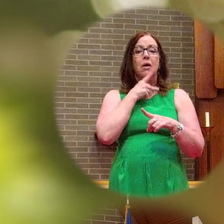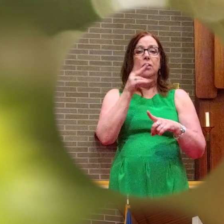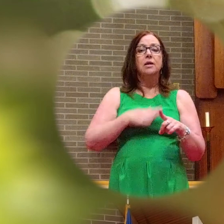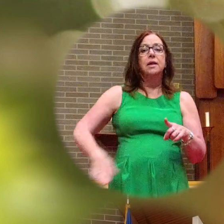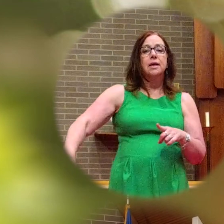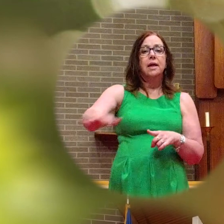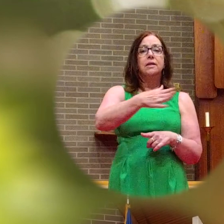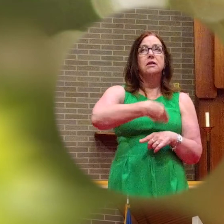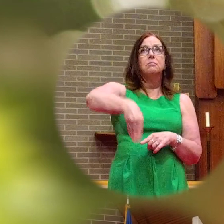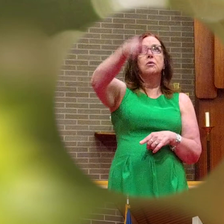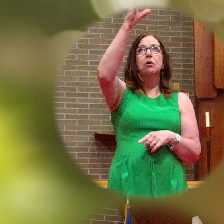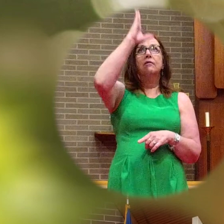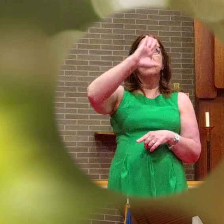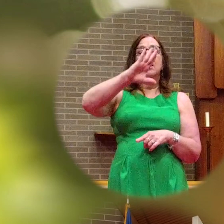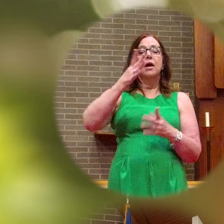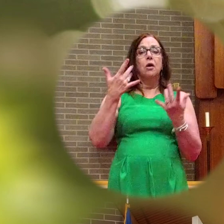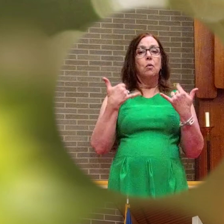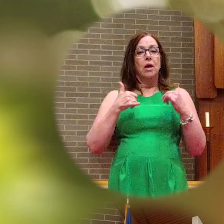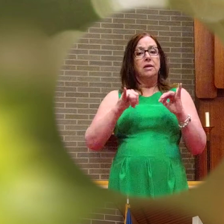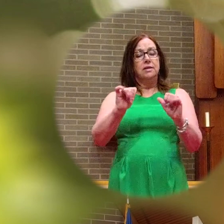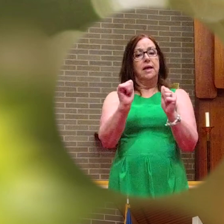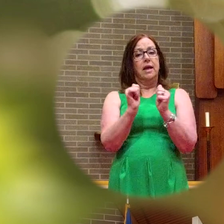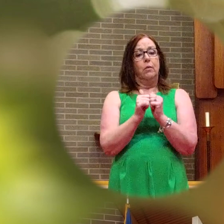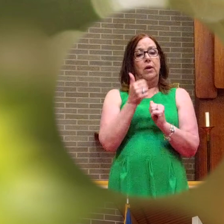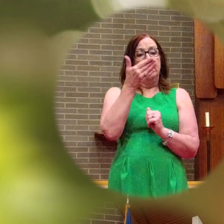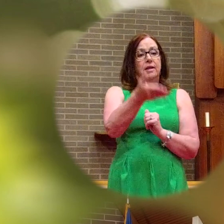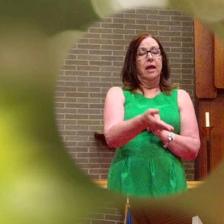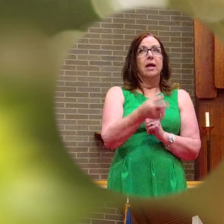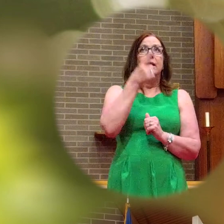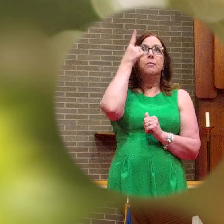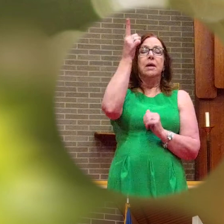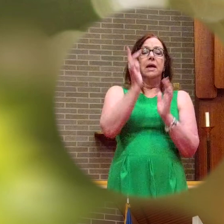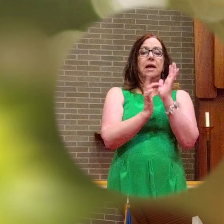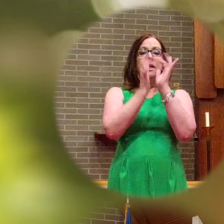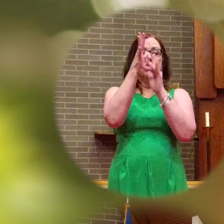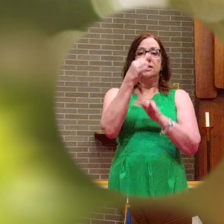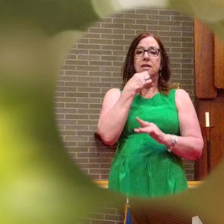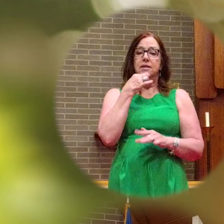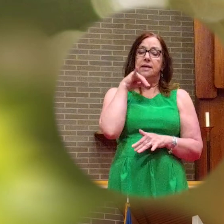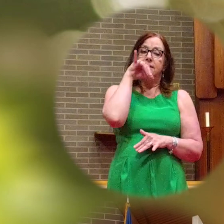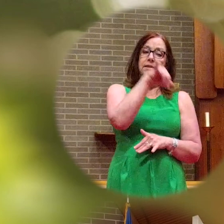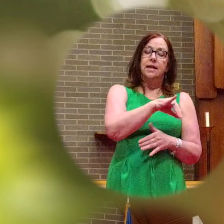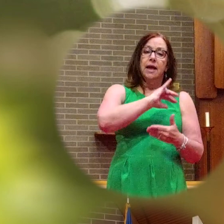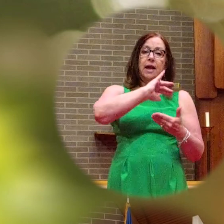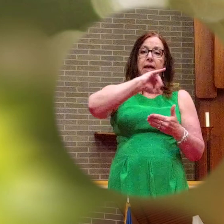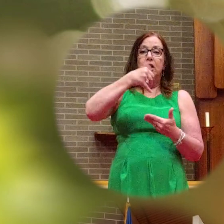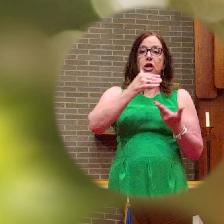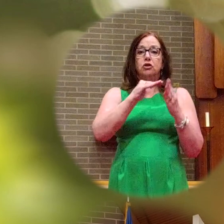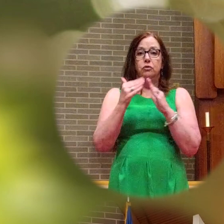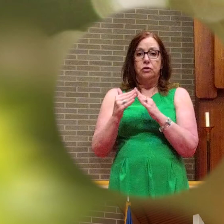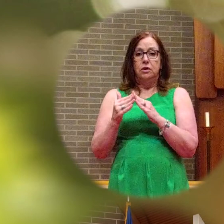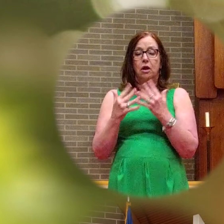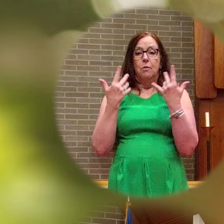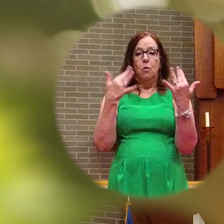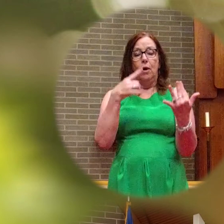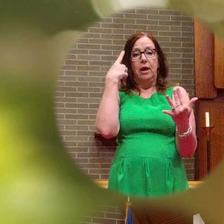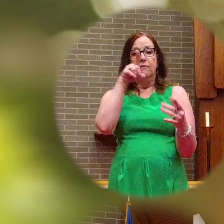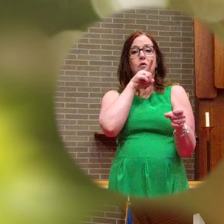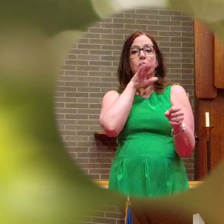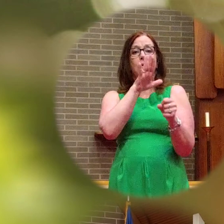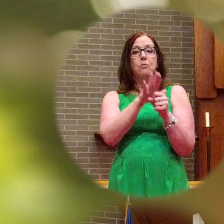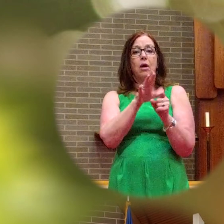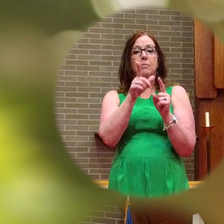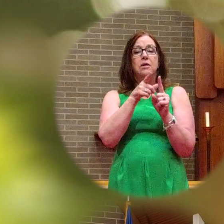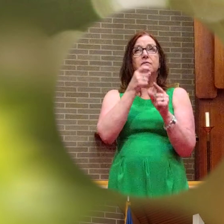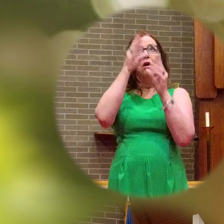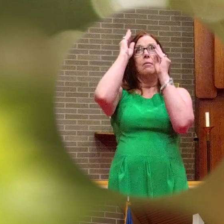God. And while staying with them, he ordered them not to depart from Jerusalem, but to wait for the promise of the